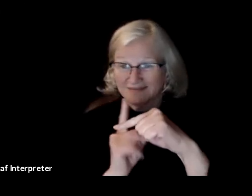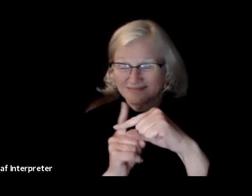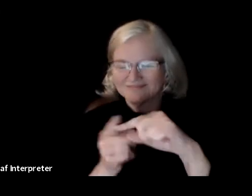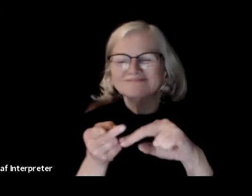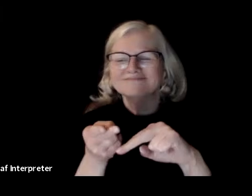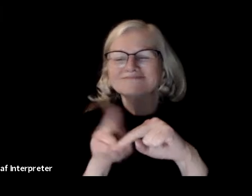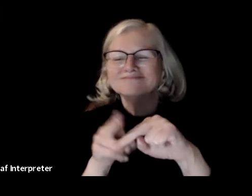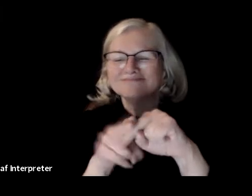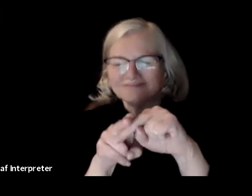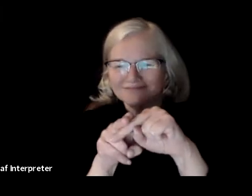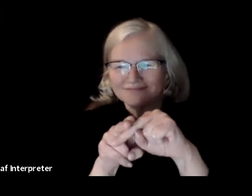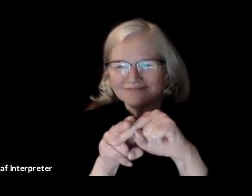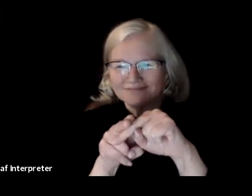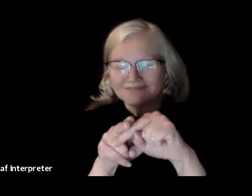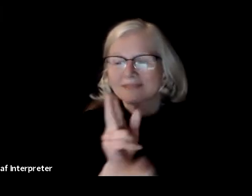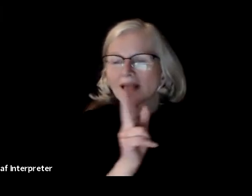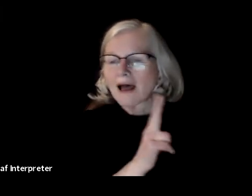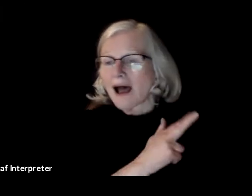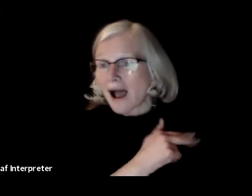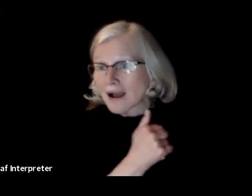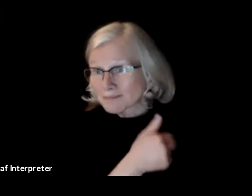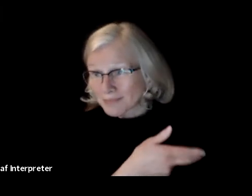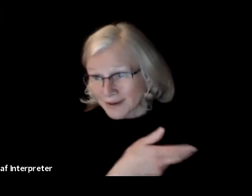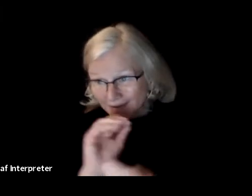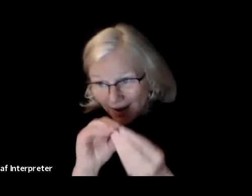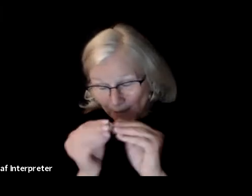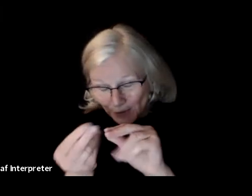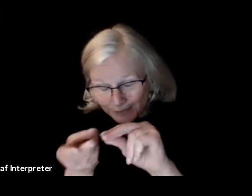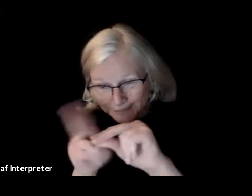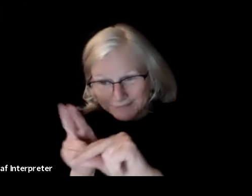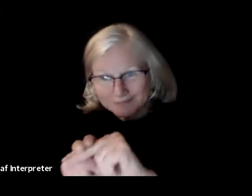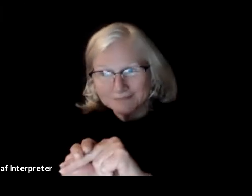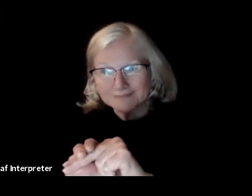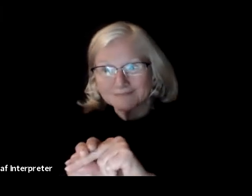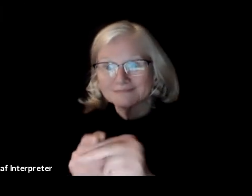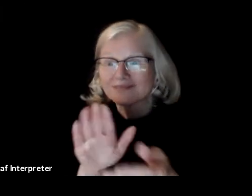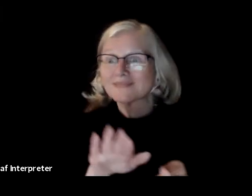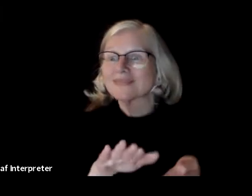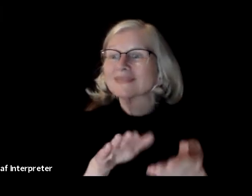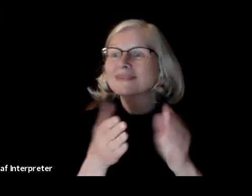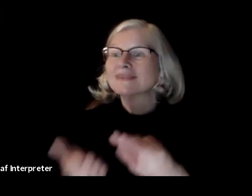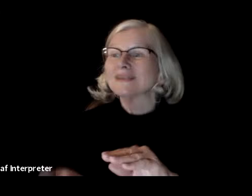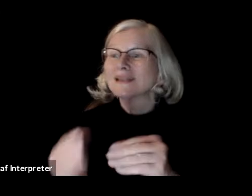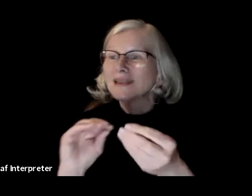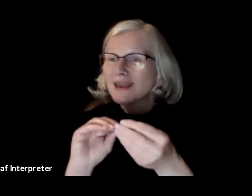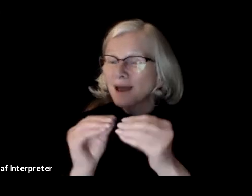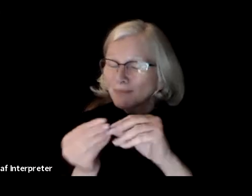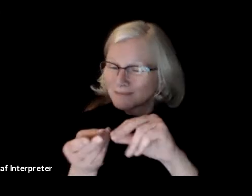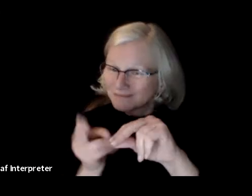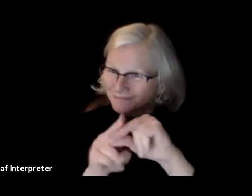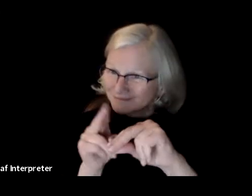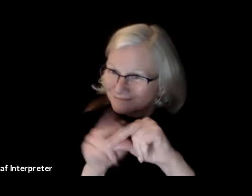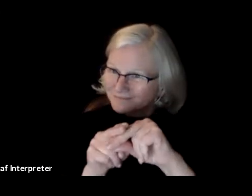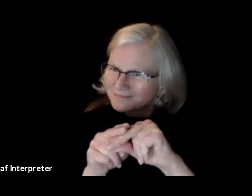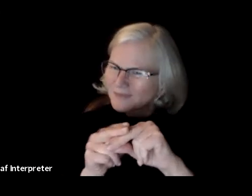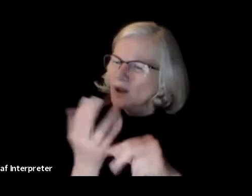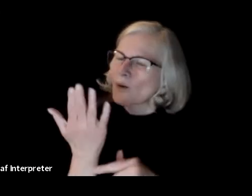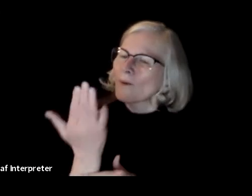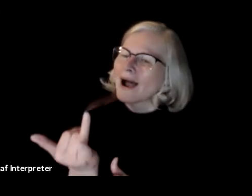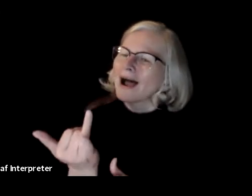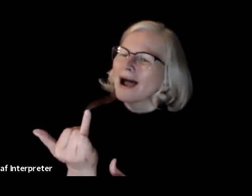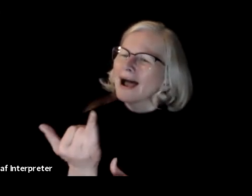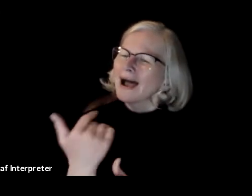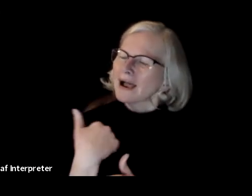mortality. And that's why we keep reinforcing the importance of keeping up our vigilance, not letting down